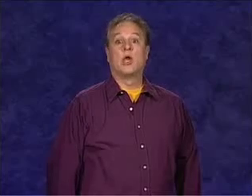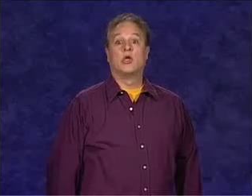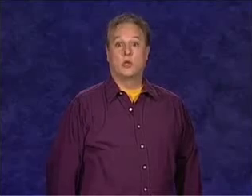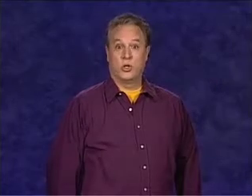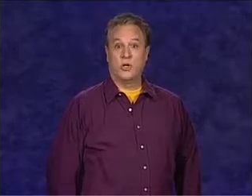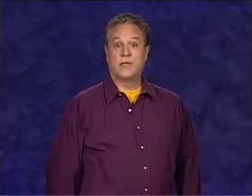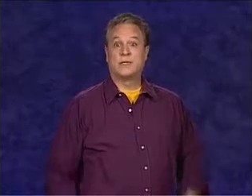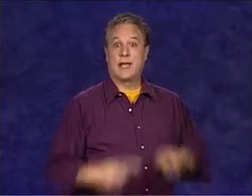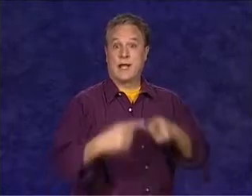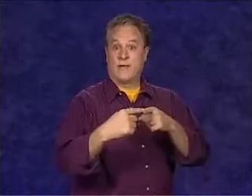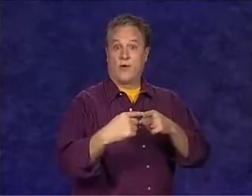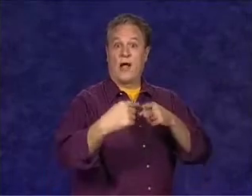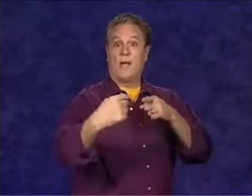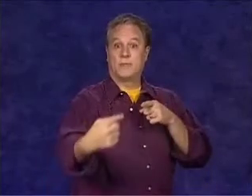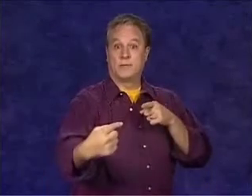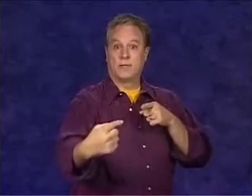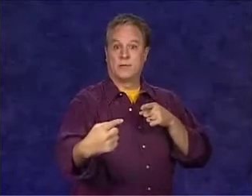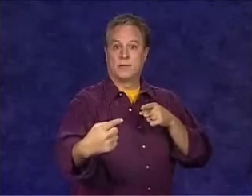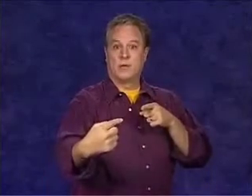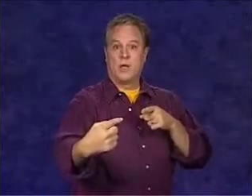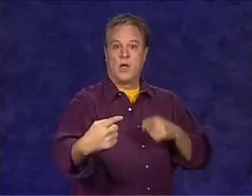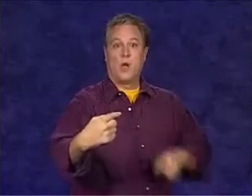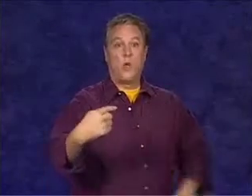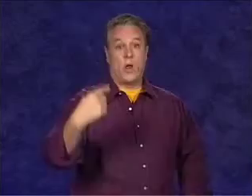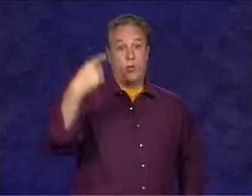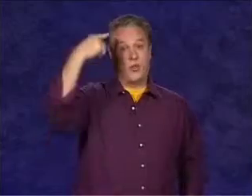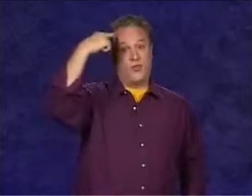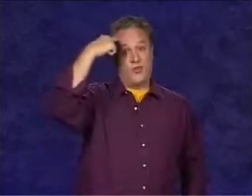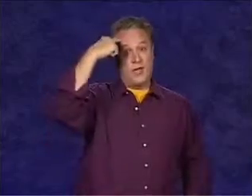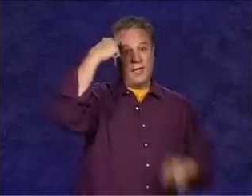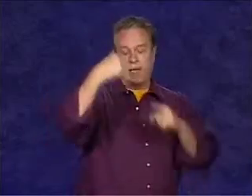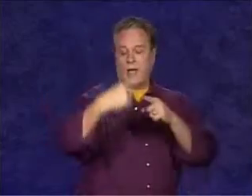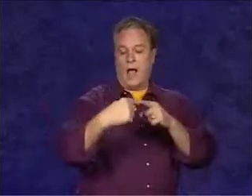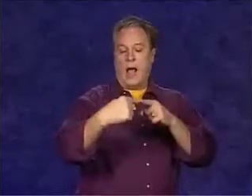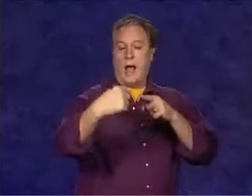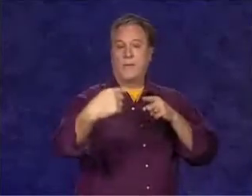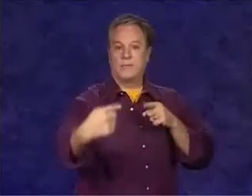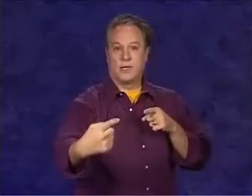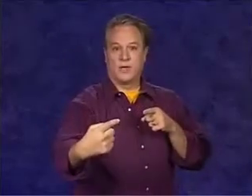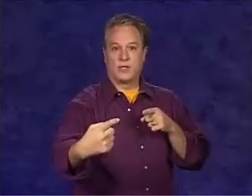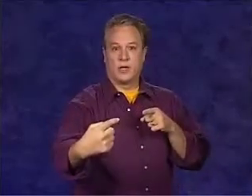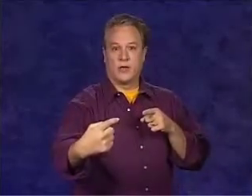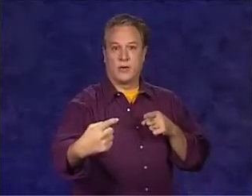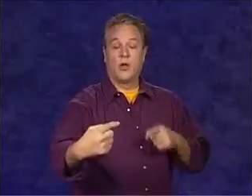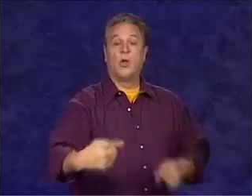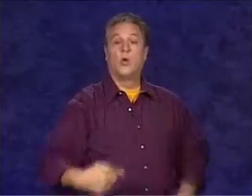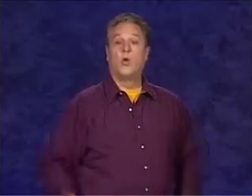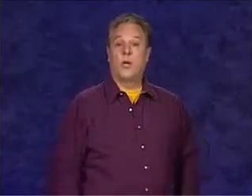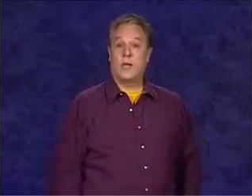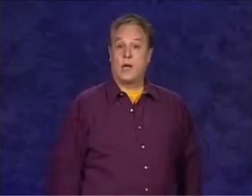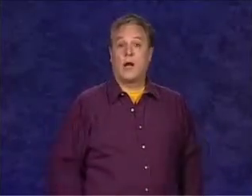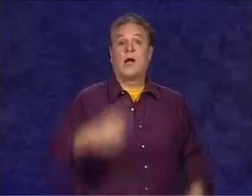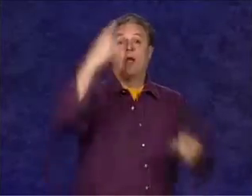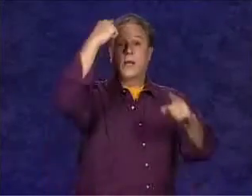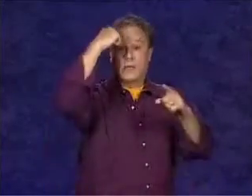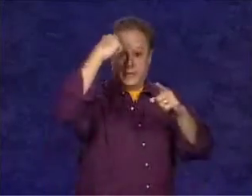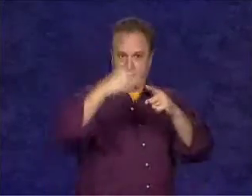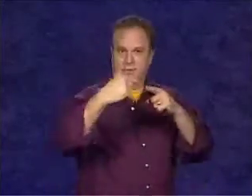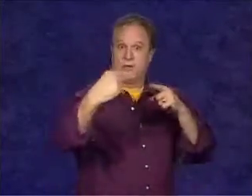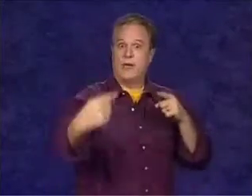You learn the sign for opposite. When we're thinking opposite of each other, we are